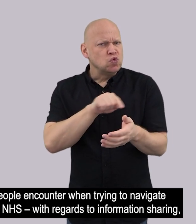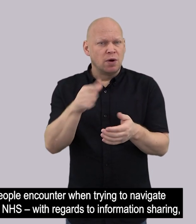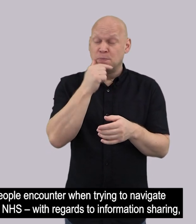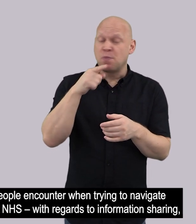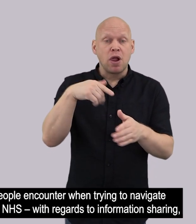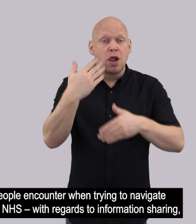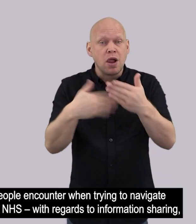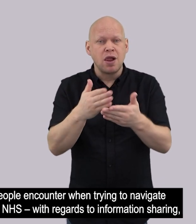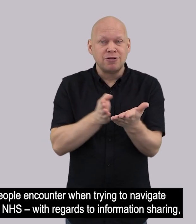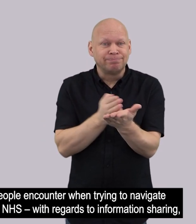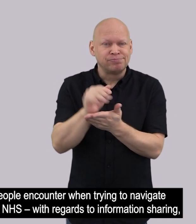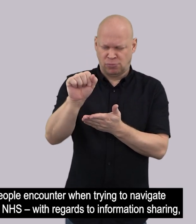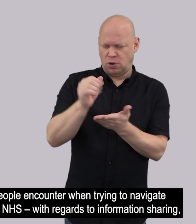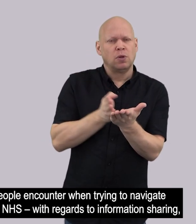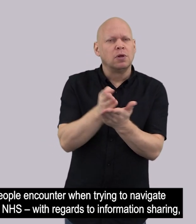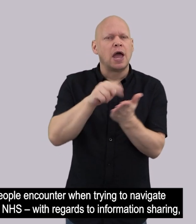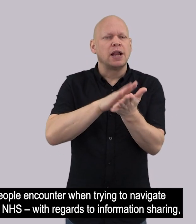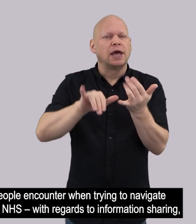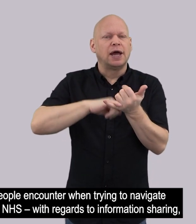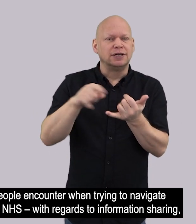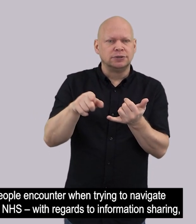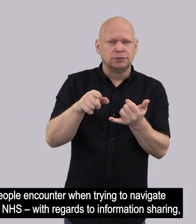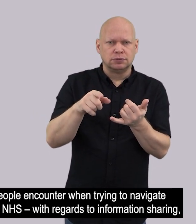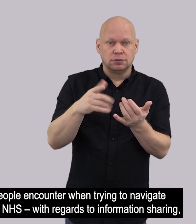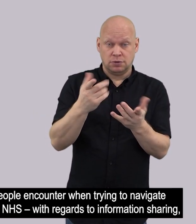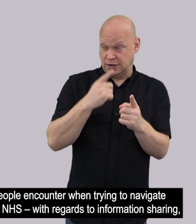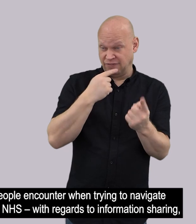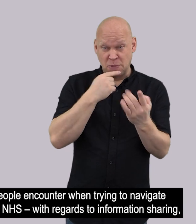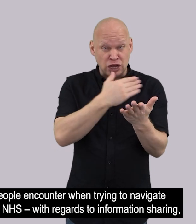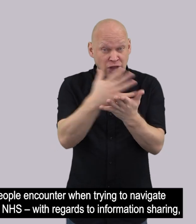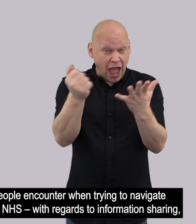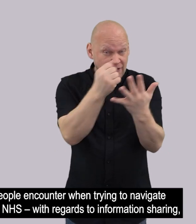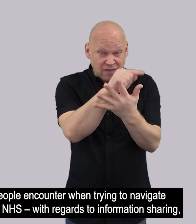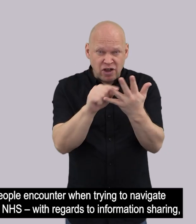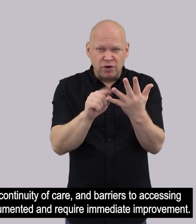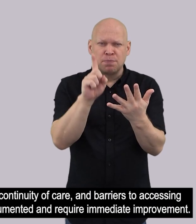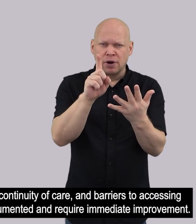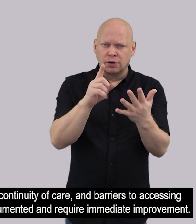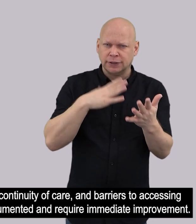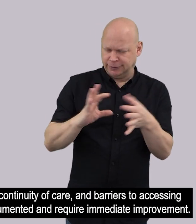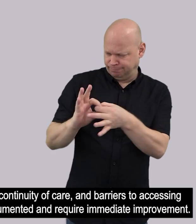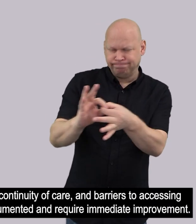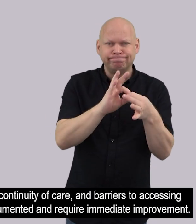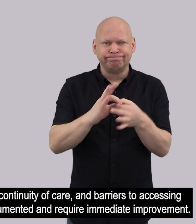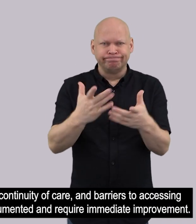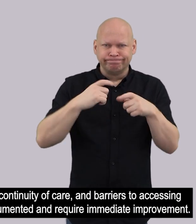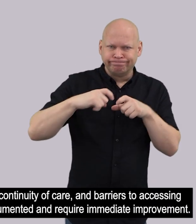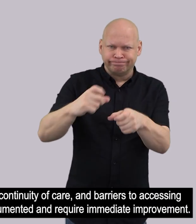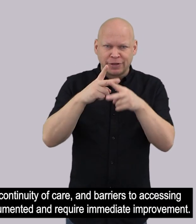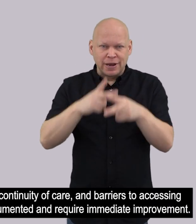The challenges people encounter when trying to navigate their way through the NHS. With regards to information sharing, the coordination and continuity of care,